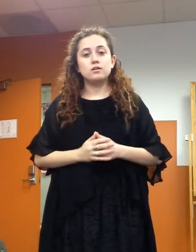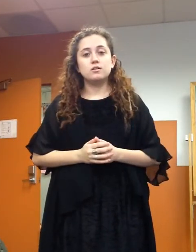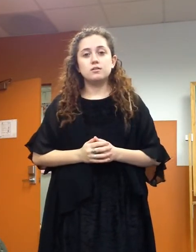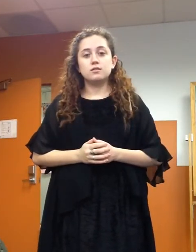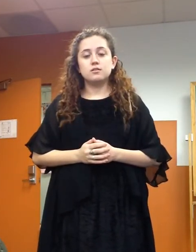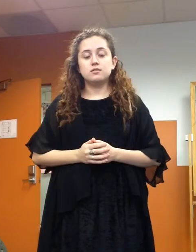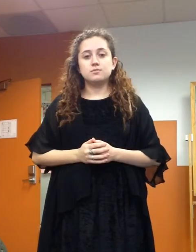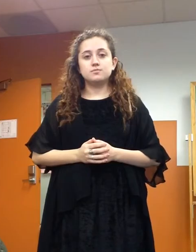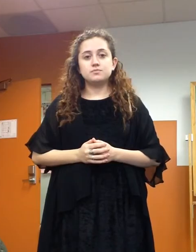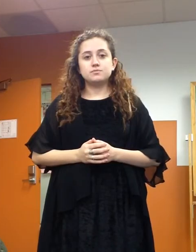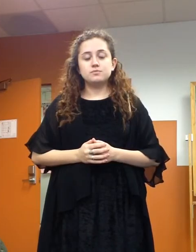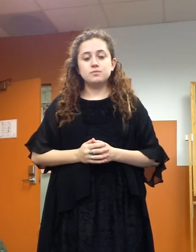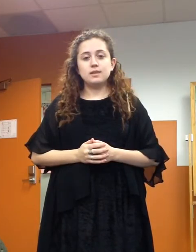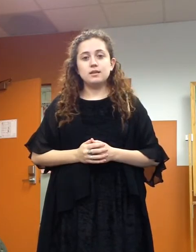brought together